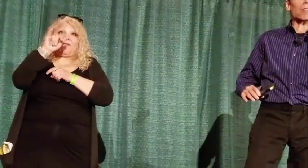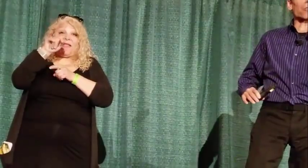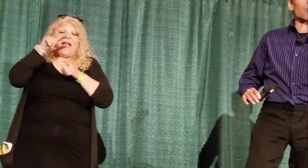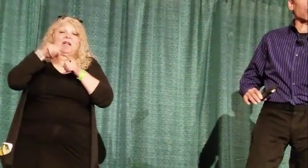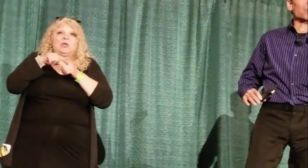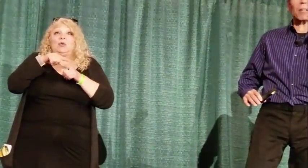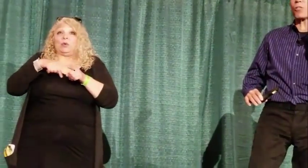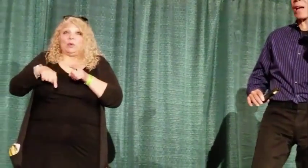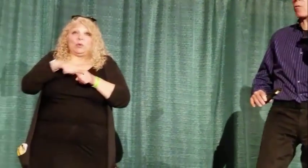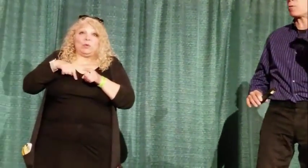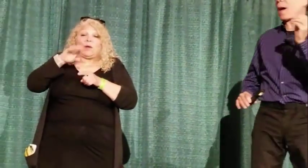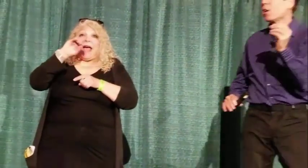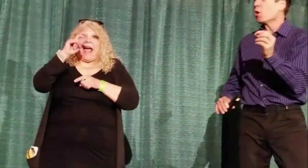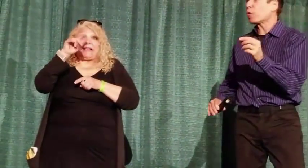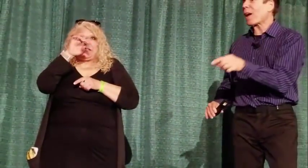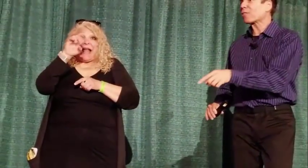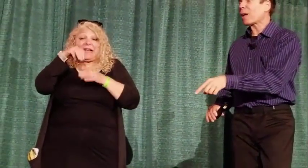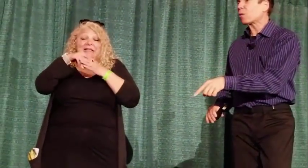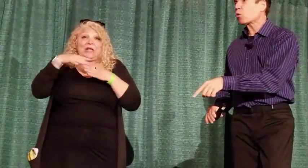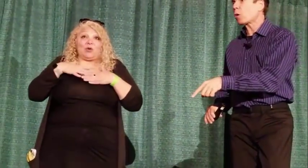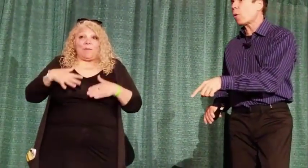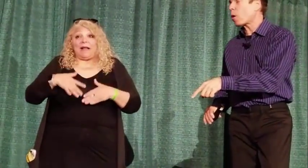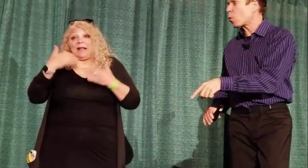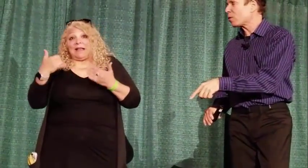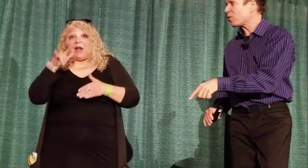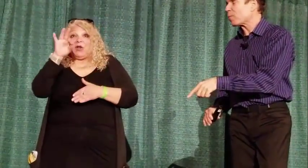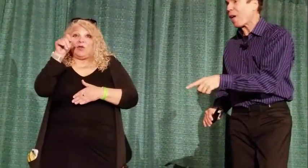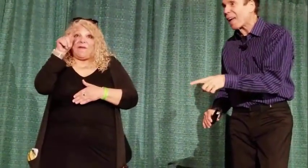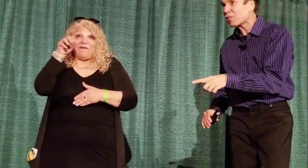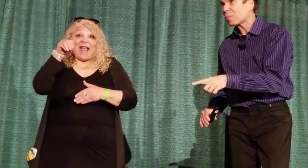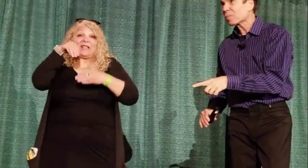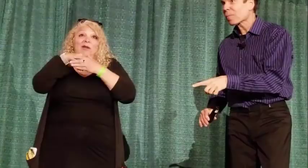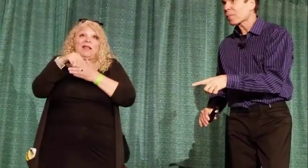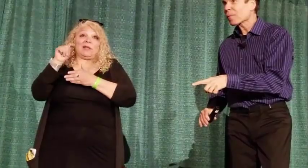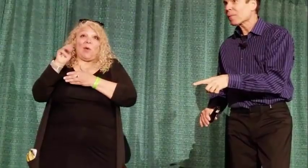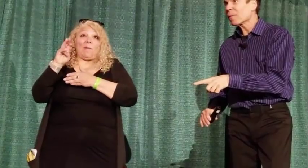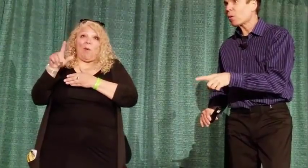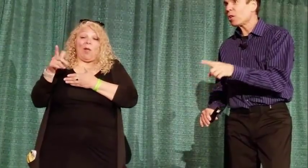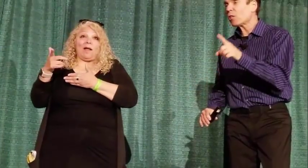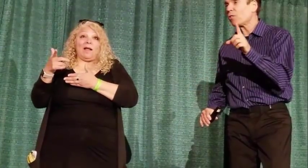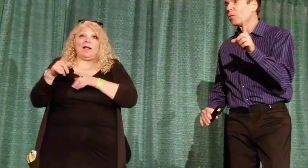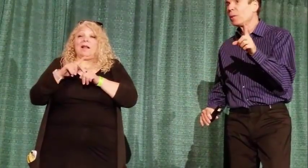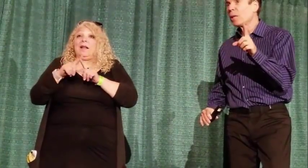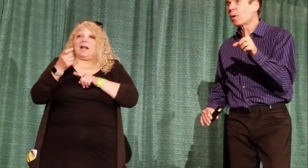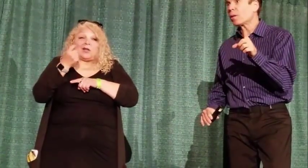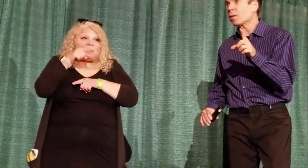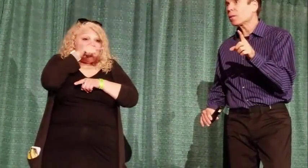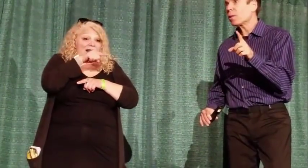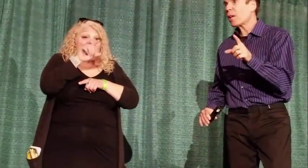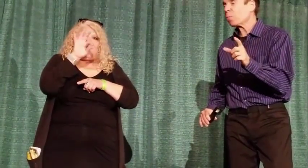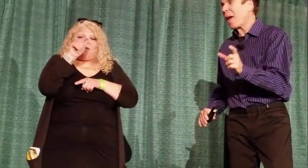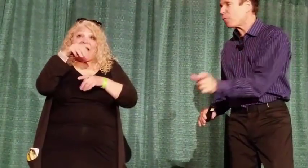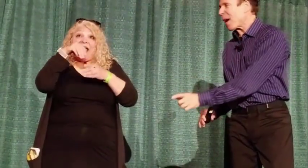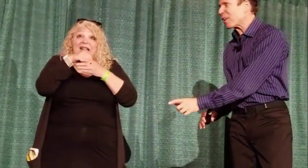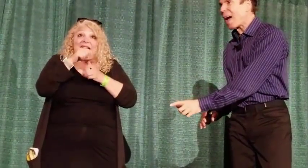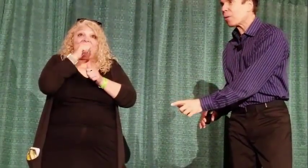out oxidized LDL and saturated fat. So the fats that are now in the toilet bowl aren't really the same fats that were in the nut and seed to begin with. It